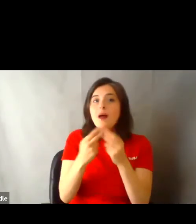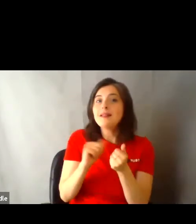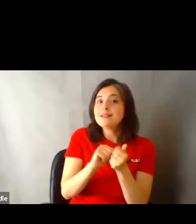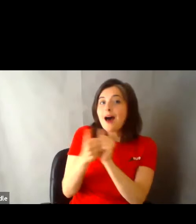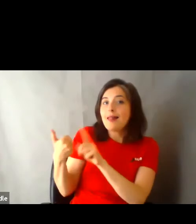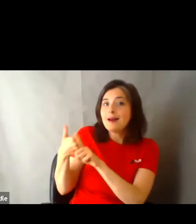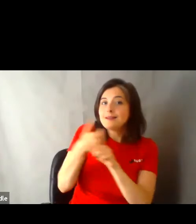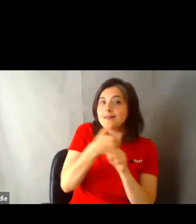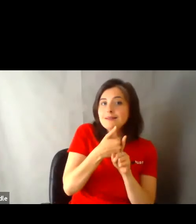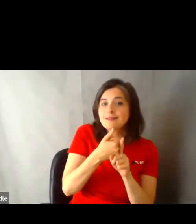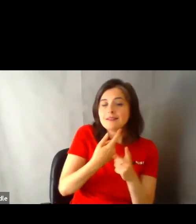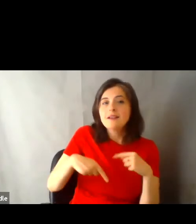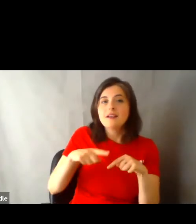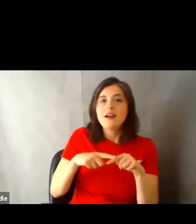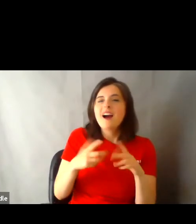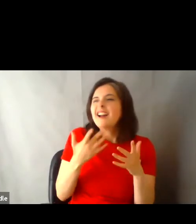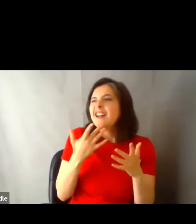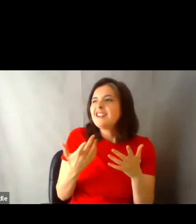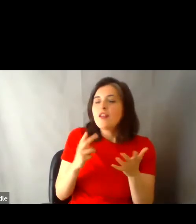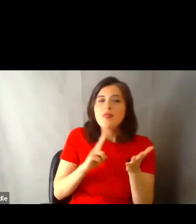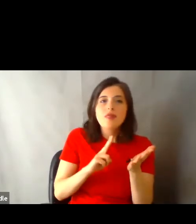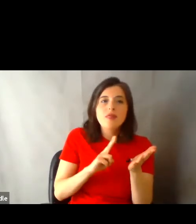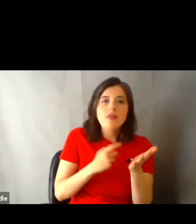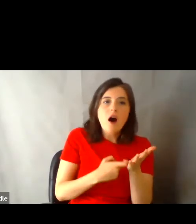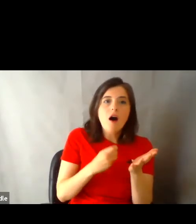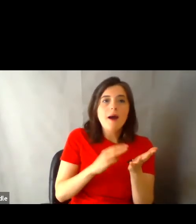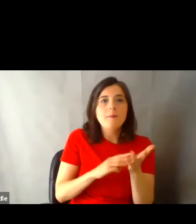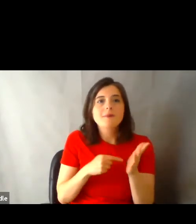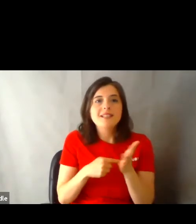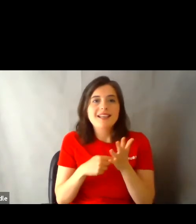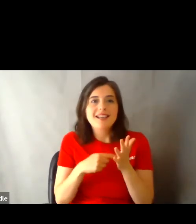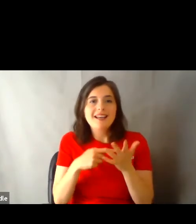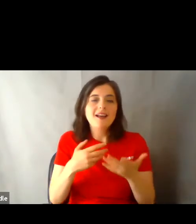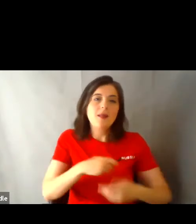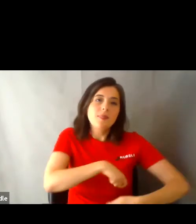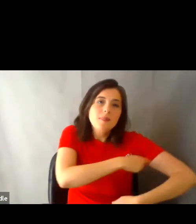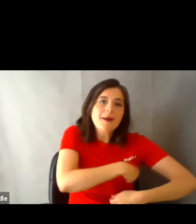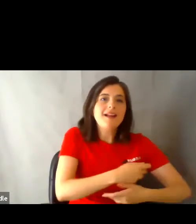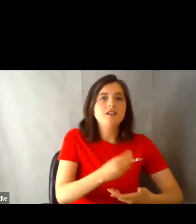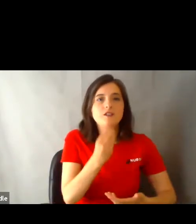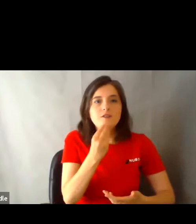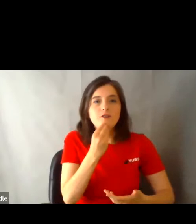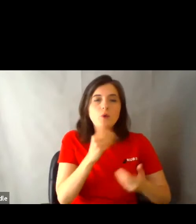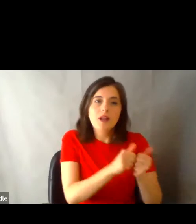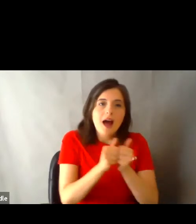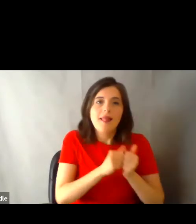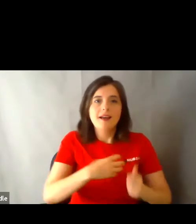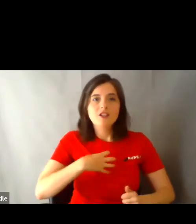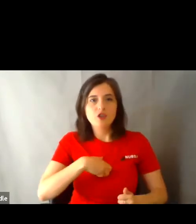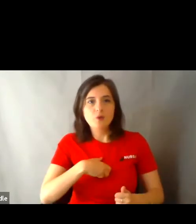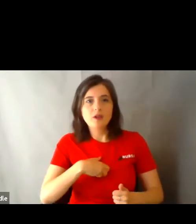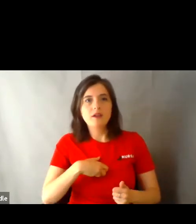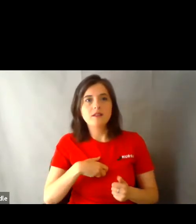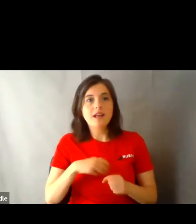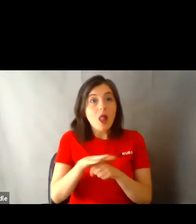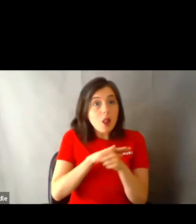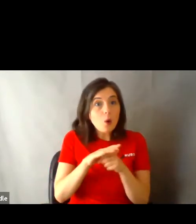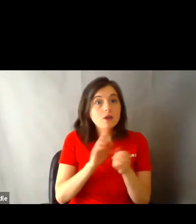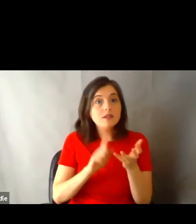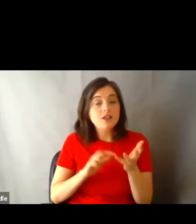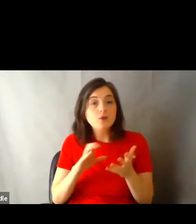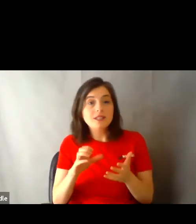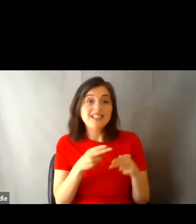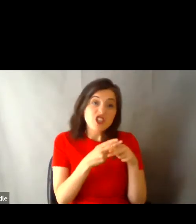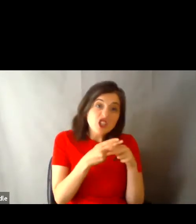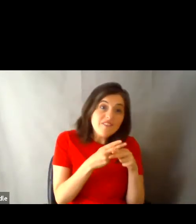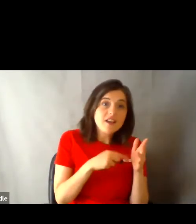supporters in the name of the RMT Union, the Bakers Food and Allied Workers Union, our various local TUCs. Sheffield TUC were